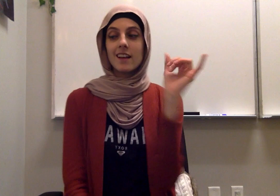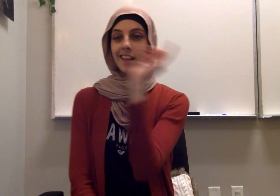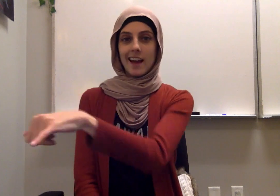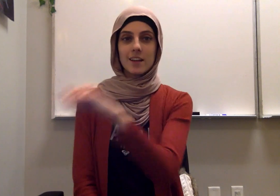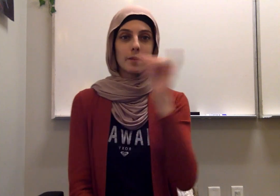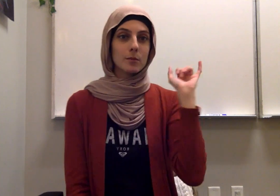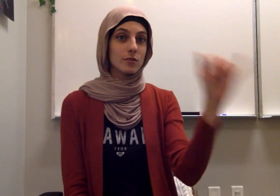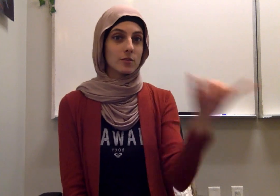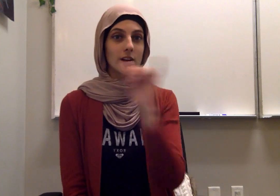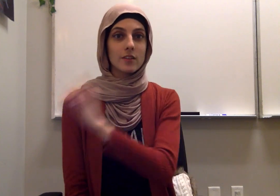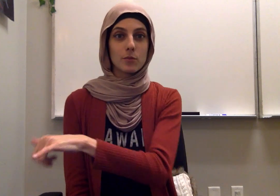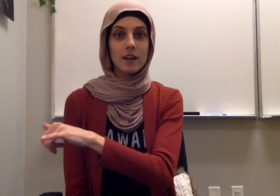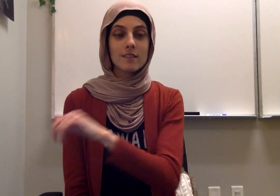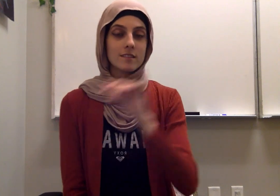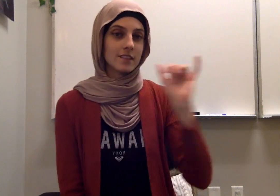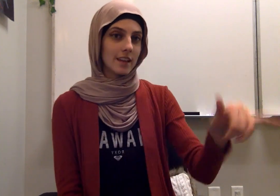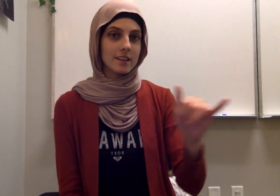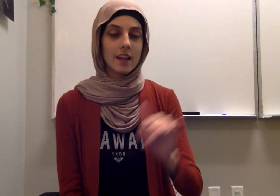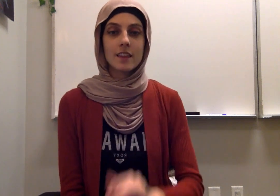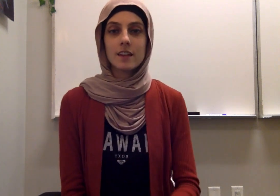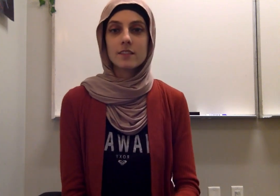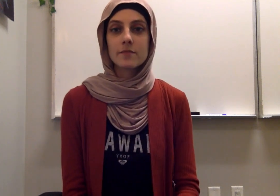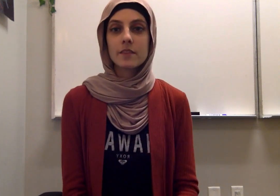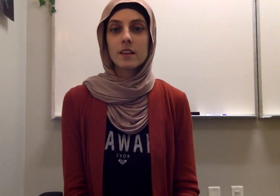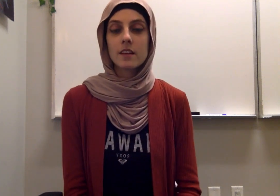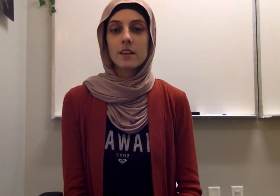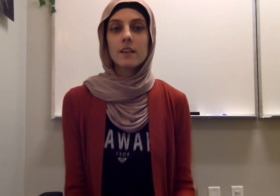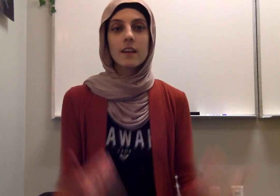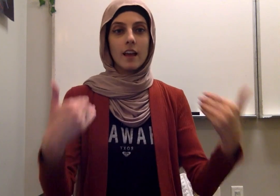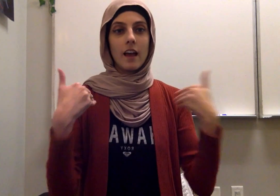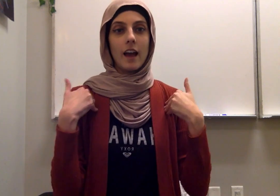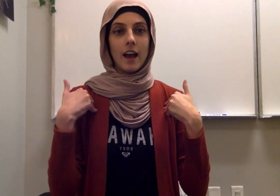that can be moved around as well to indicate things. Have,